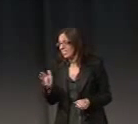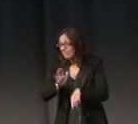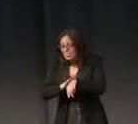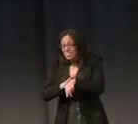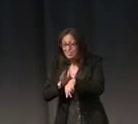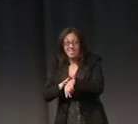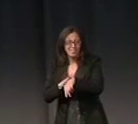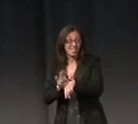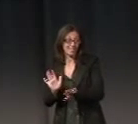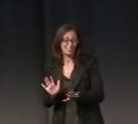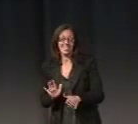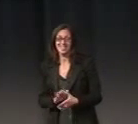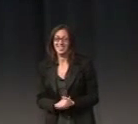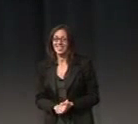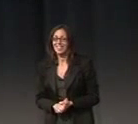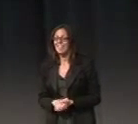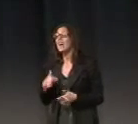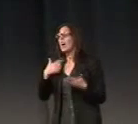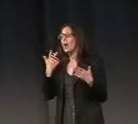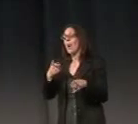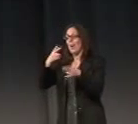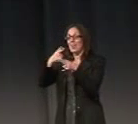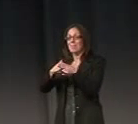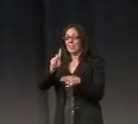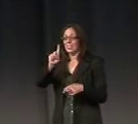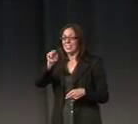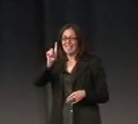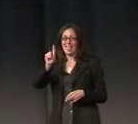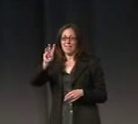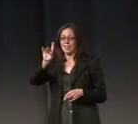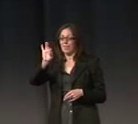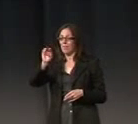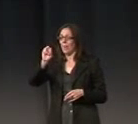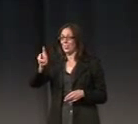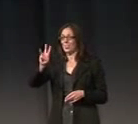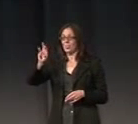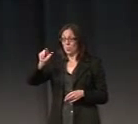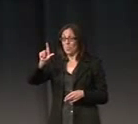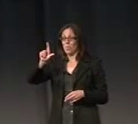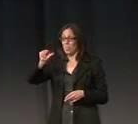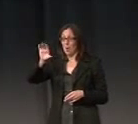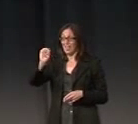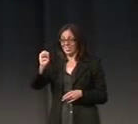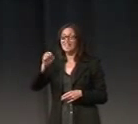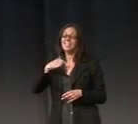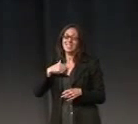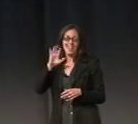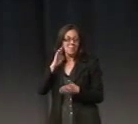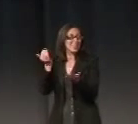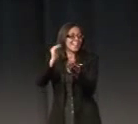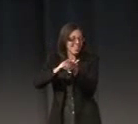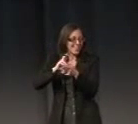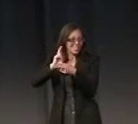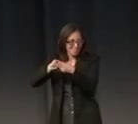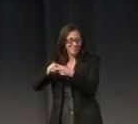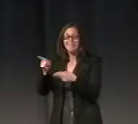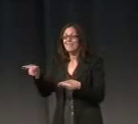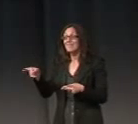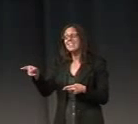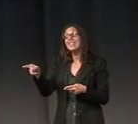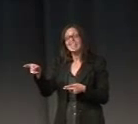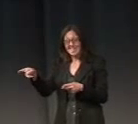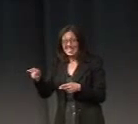And since I've already mentioned David Foster Wallace, let me invoke him one last time, as he too noted the destructive power of thinking about the